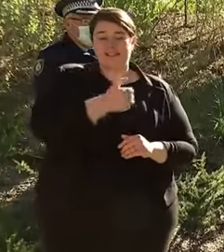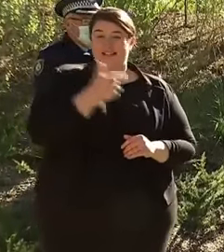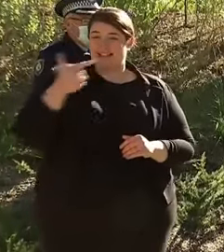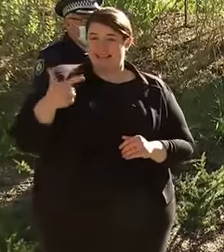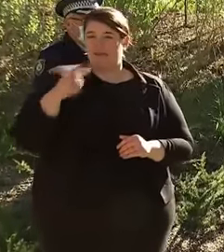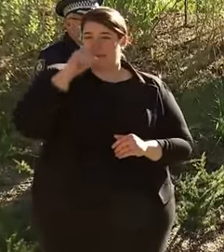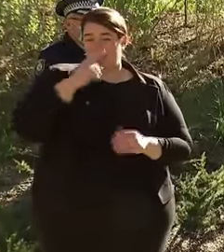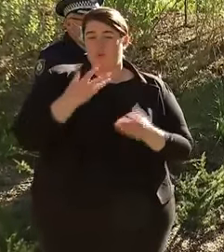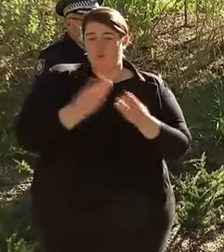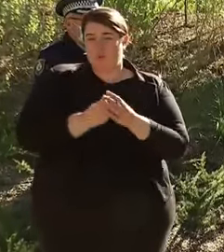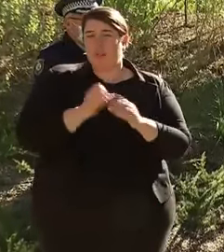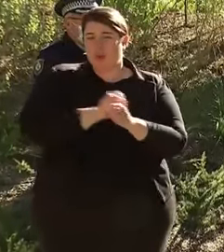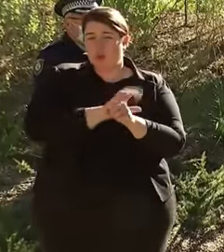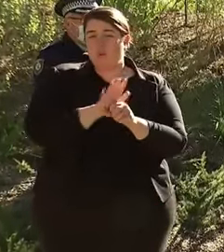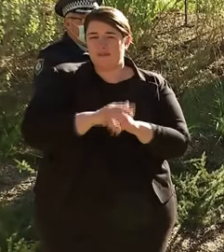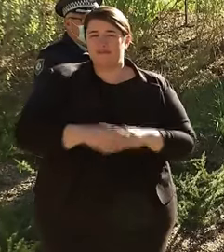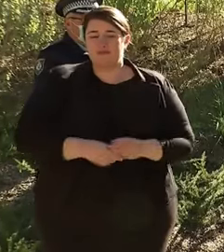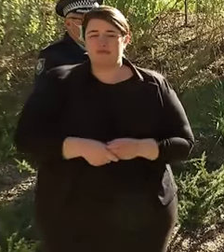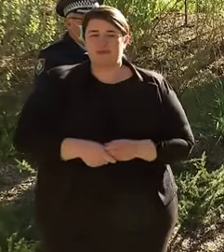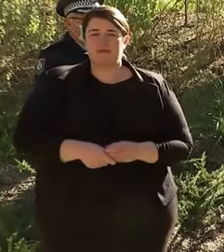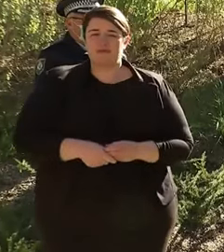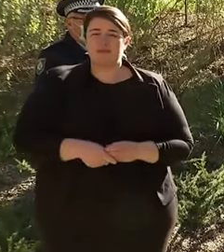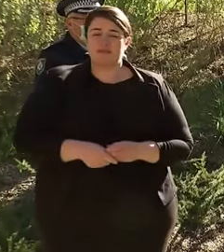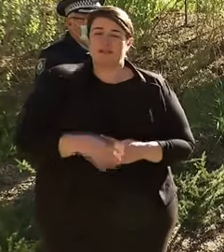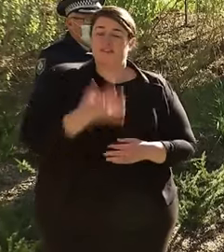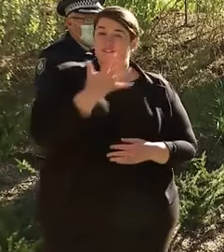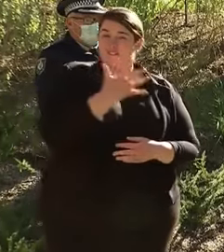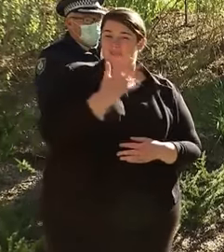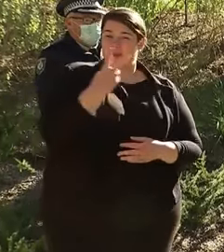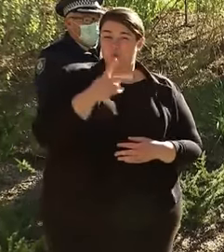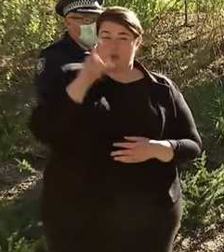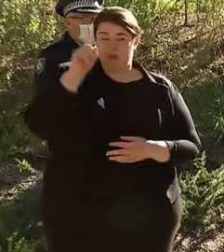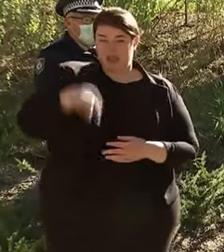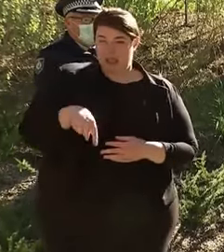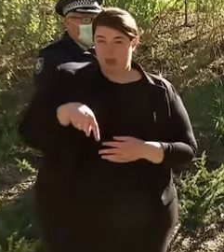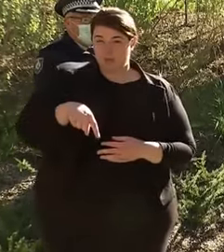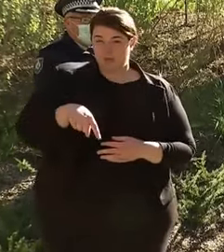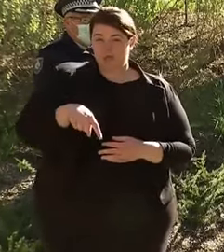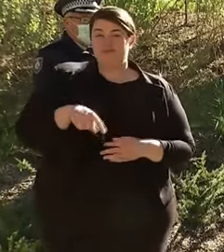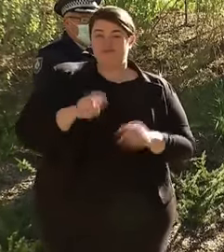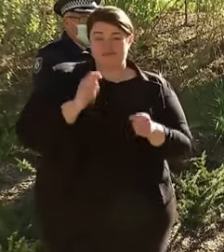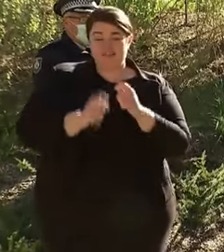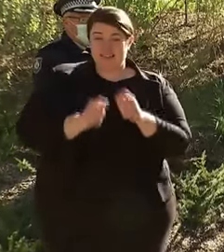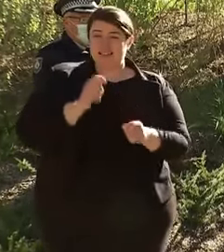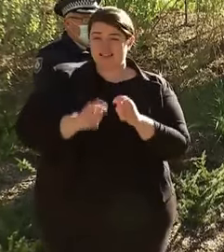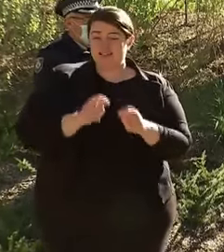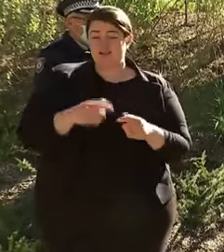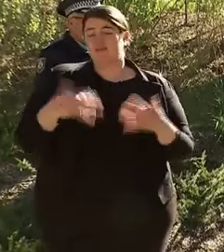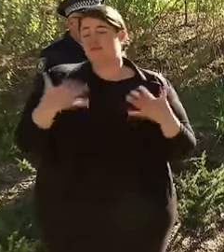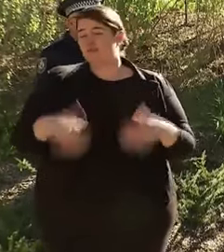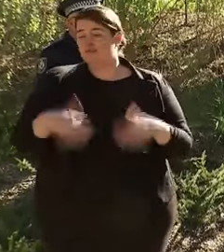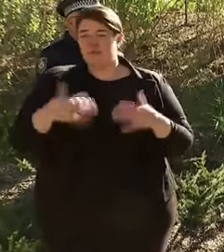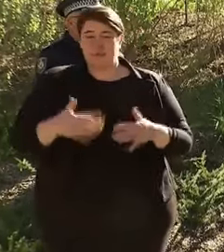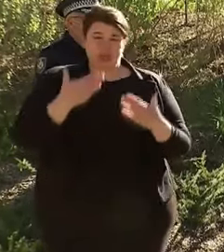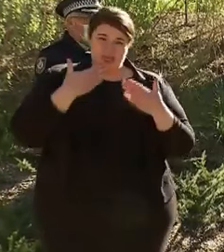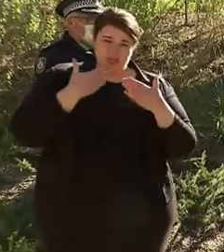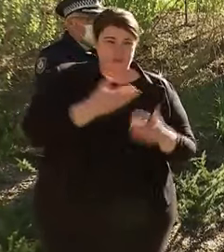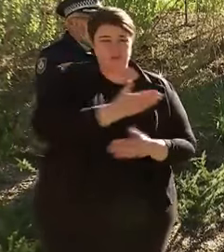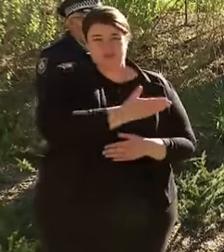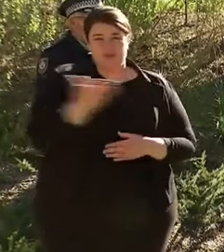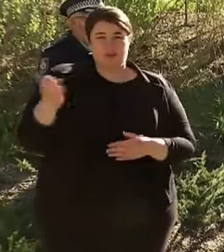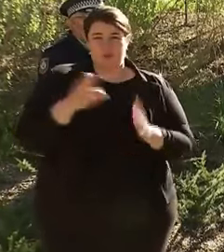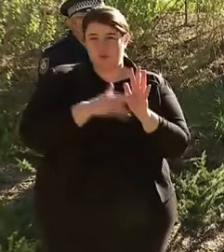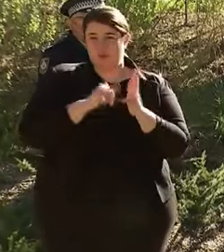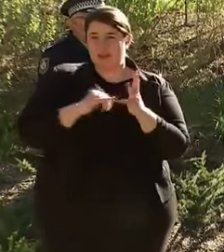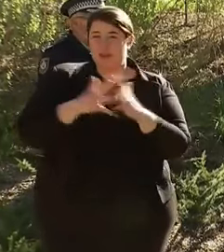5,567. There were 52,048 tests, and can I thank the community? We